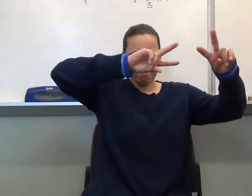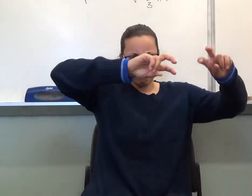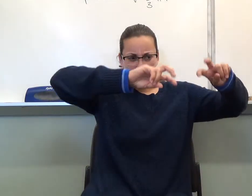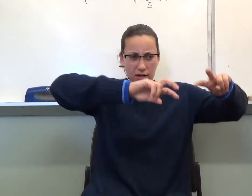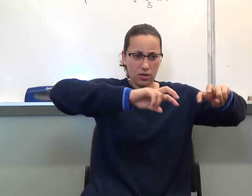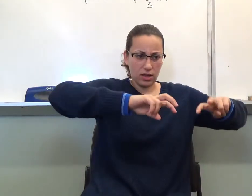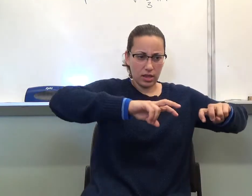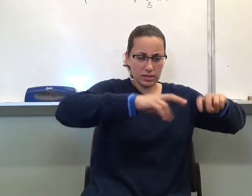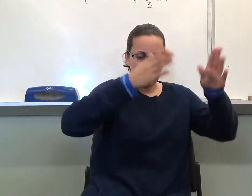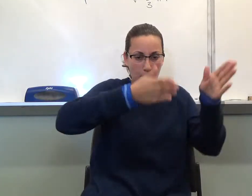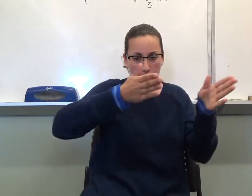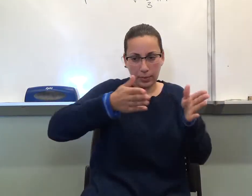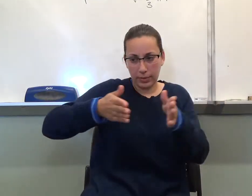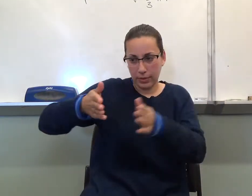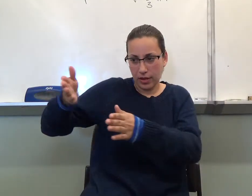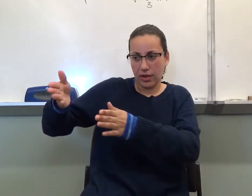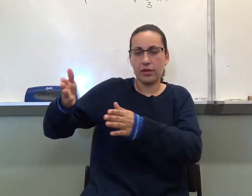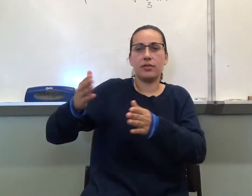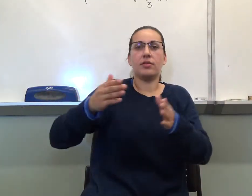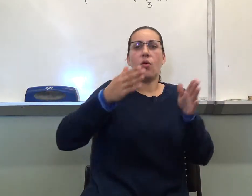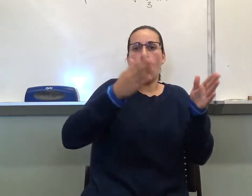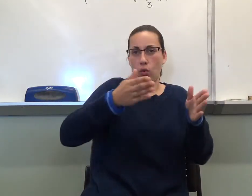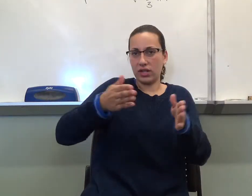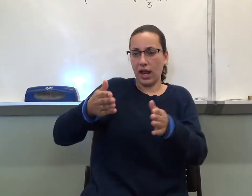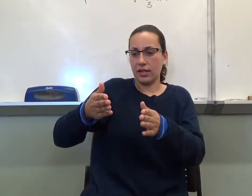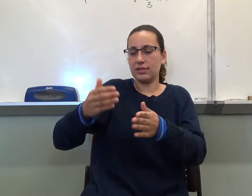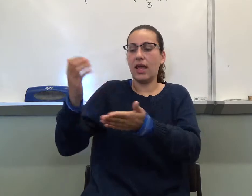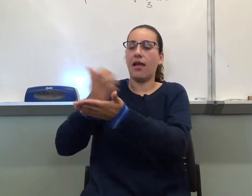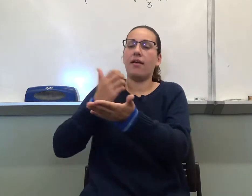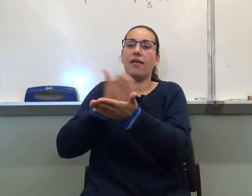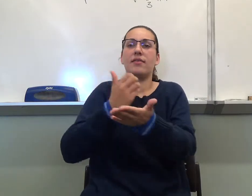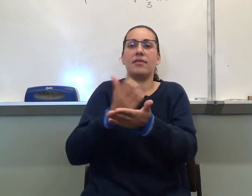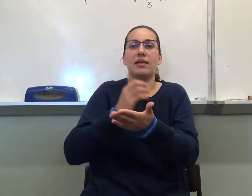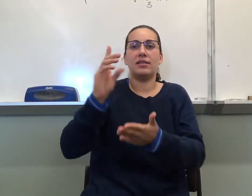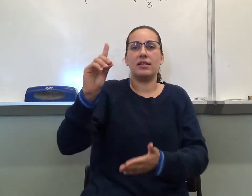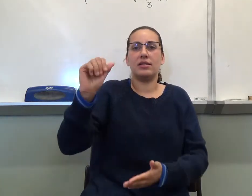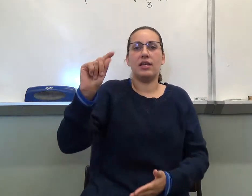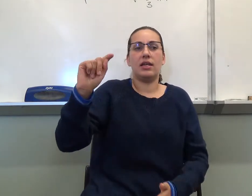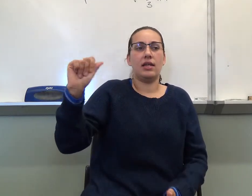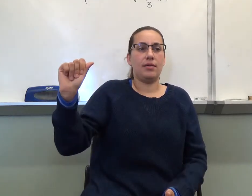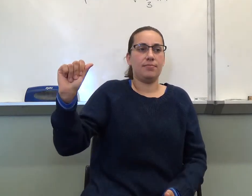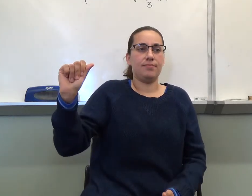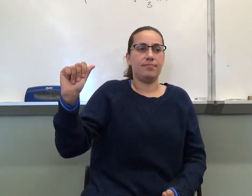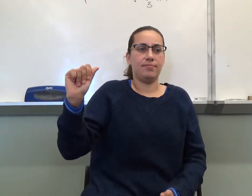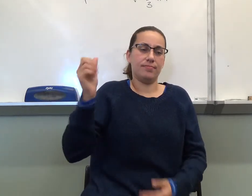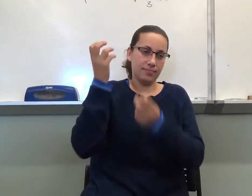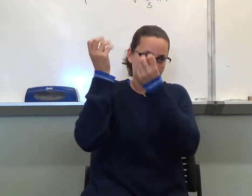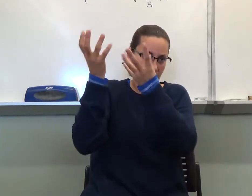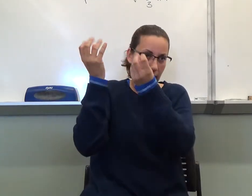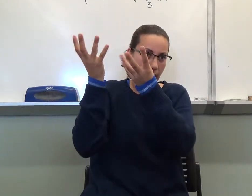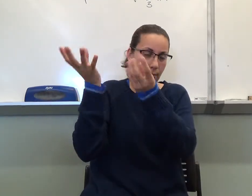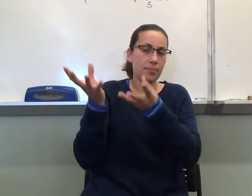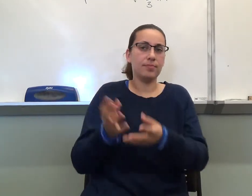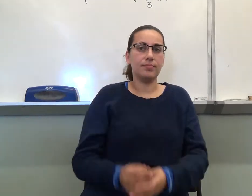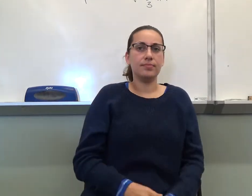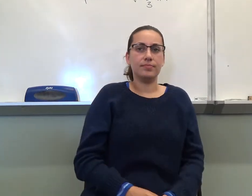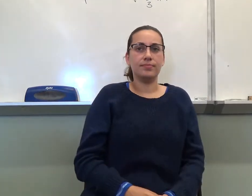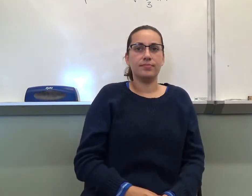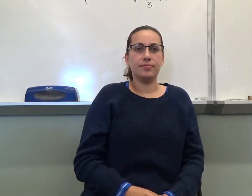organize, and collect data. Now, first of all, let's be good